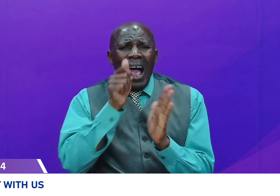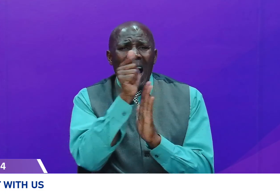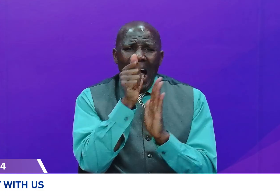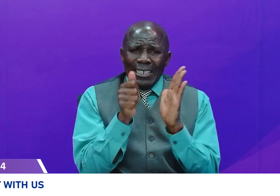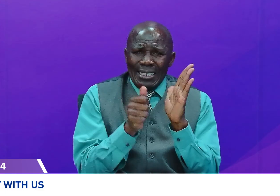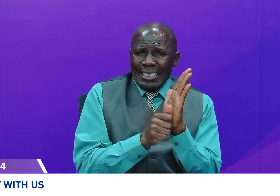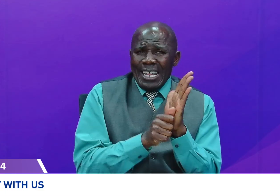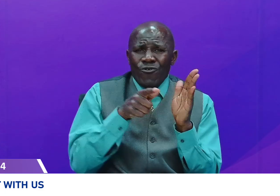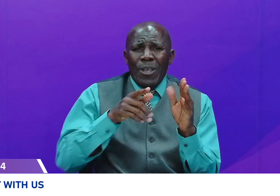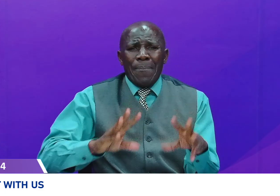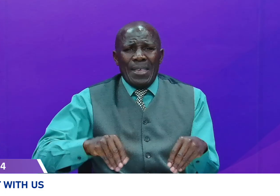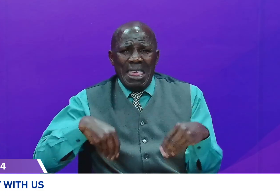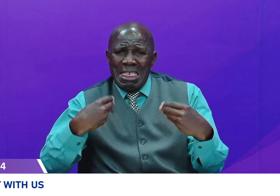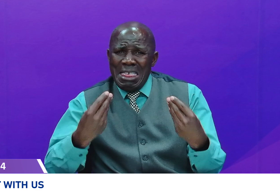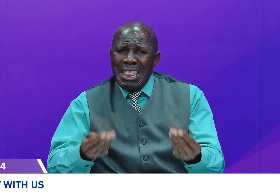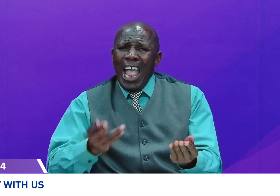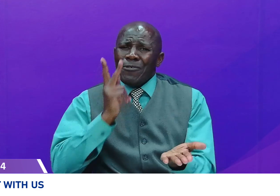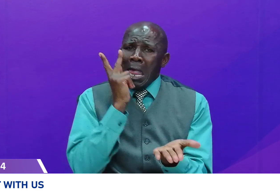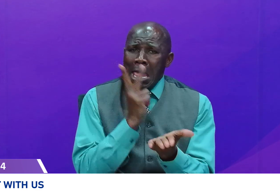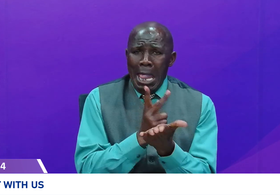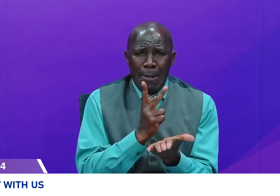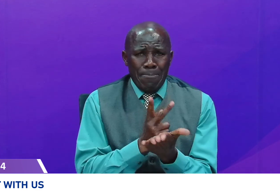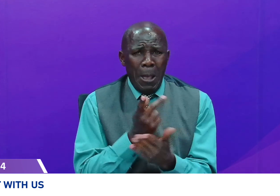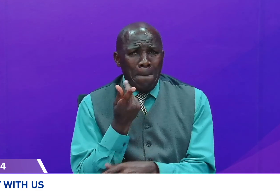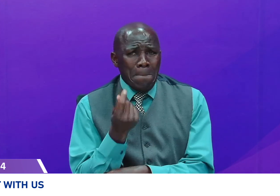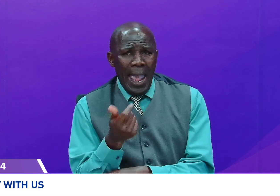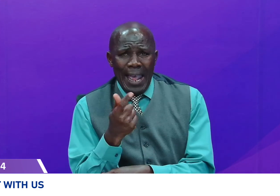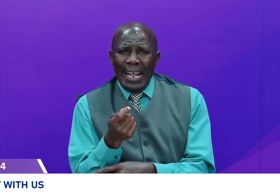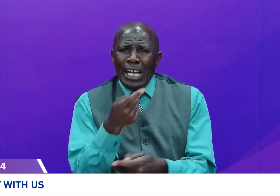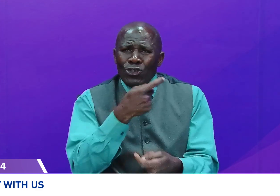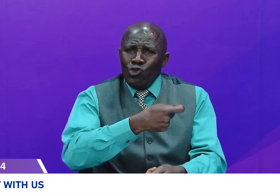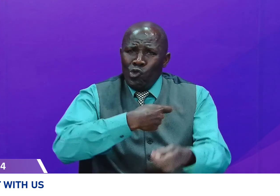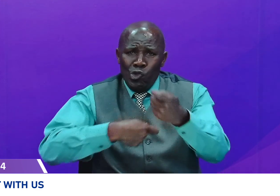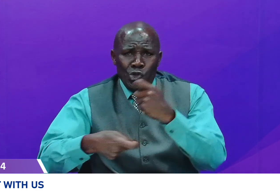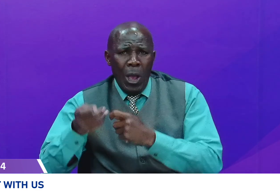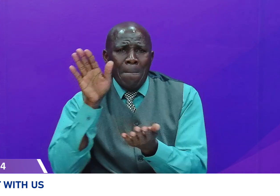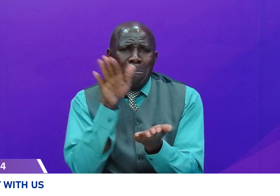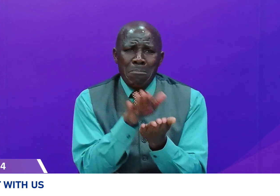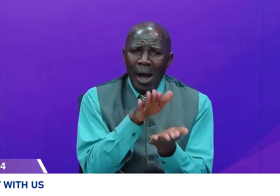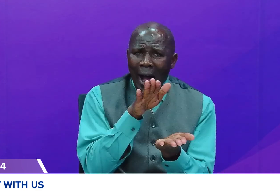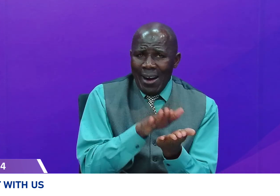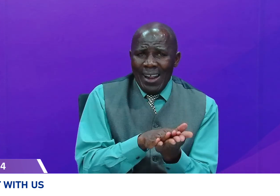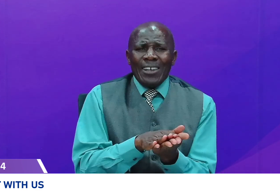Account, TSA. He said the move would end the misuse of public